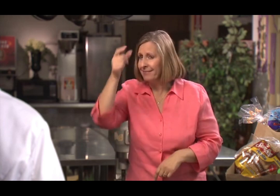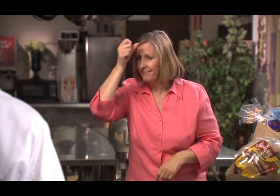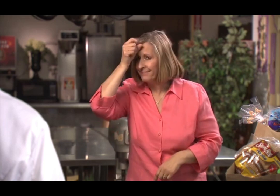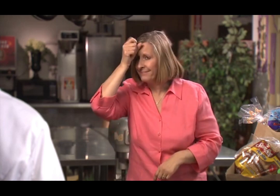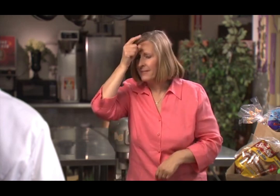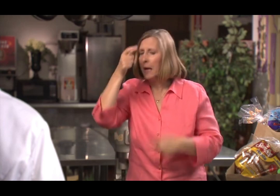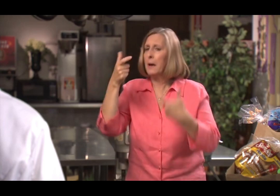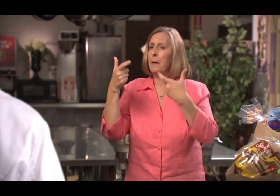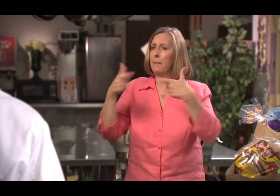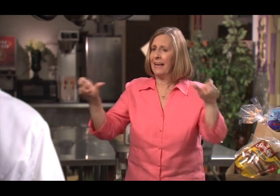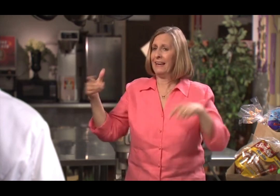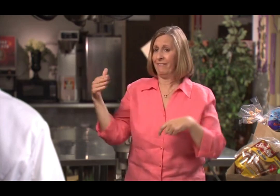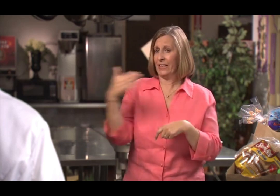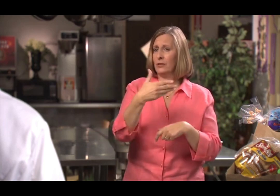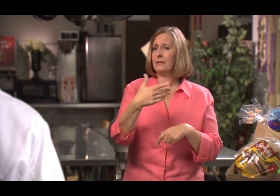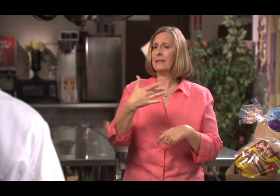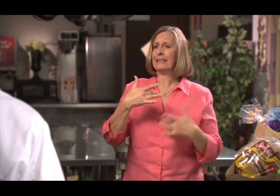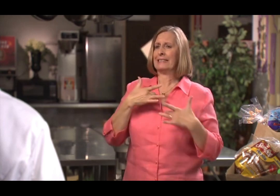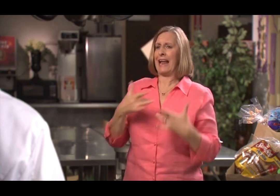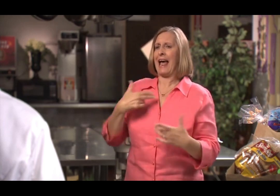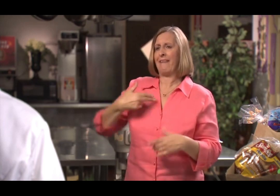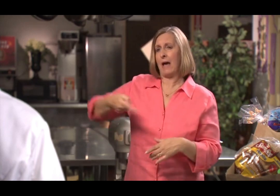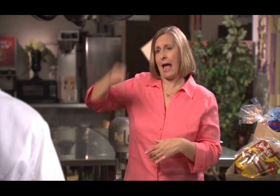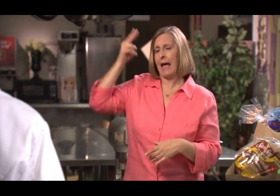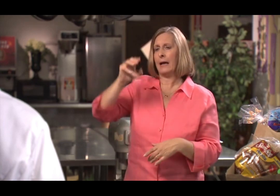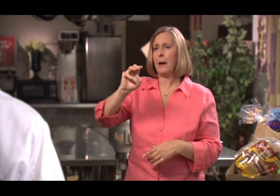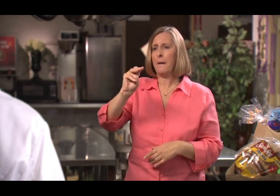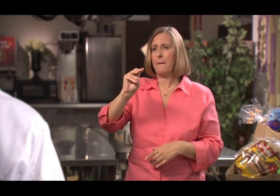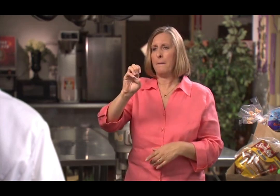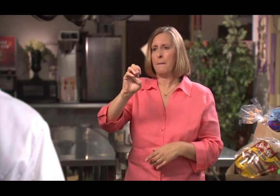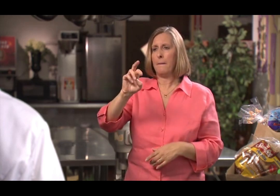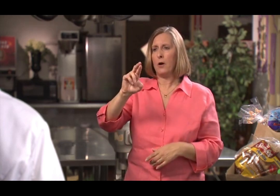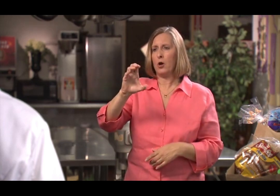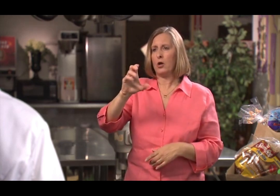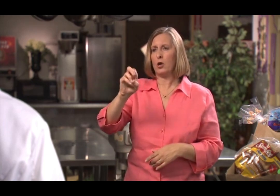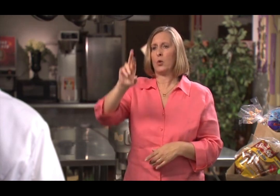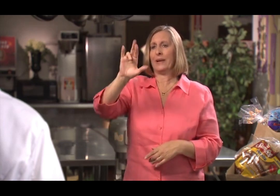However, big fish tend to be high in mercury, which is a dangerous metal,